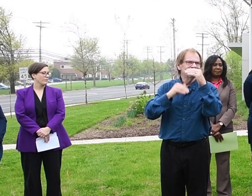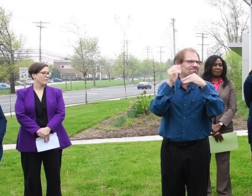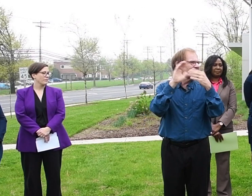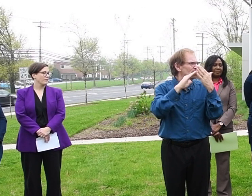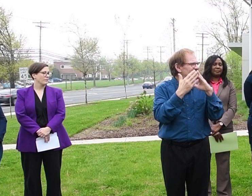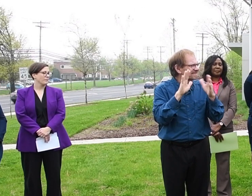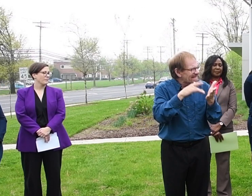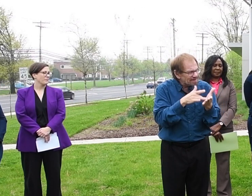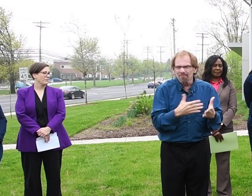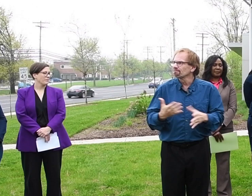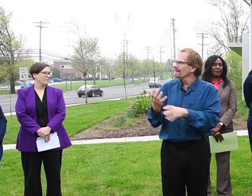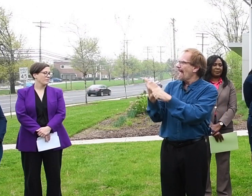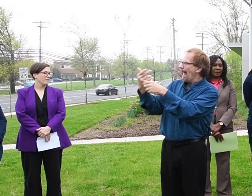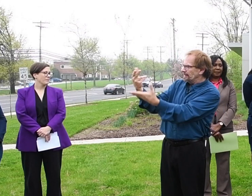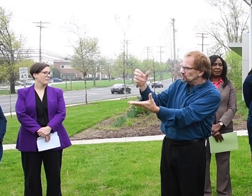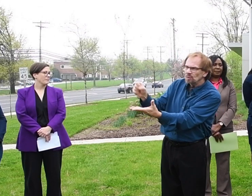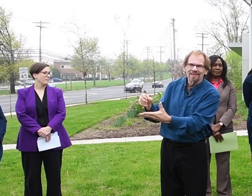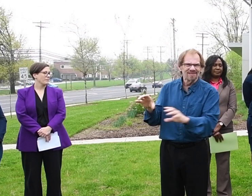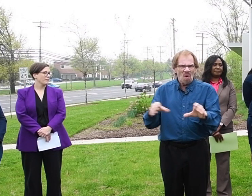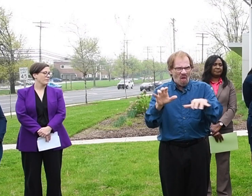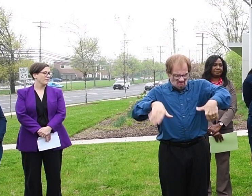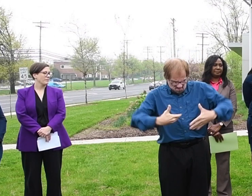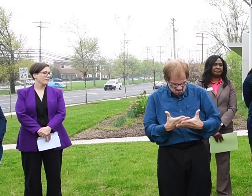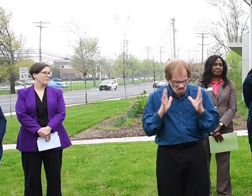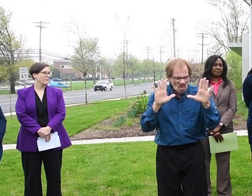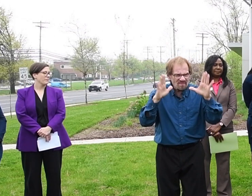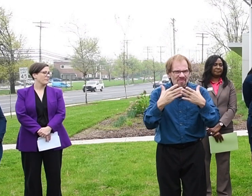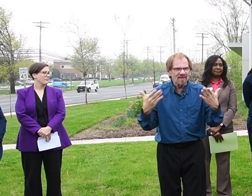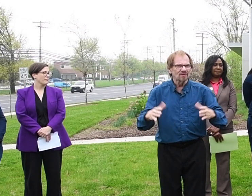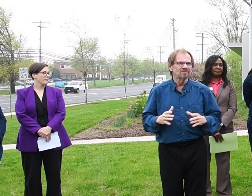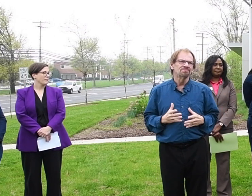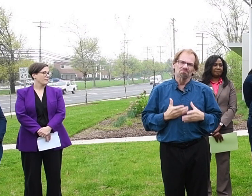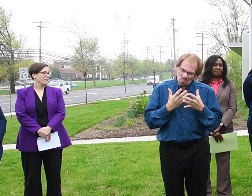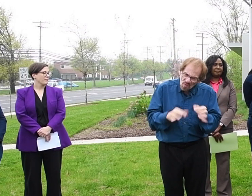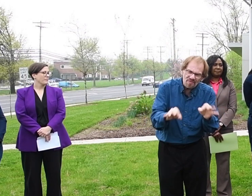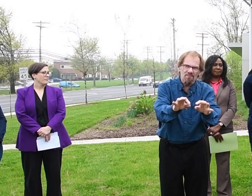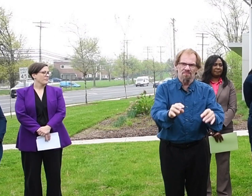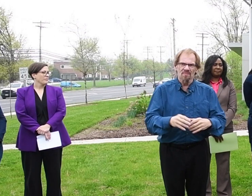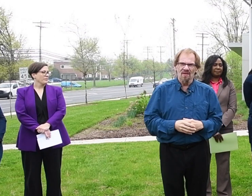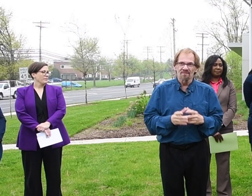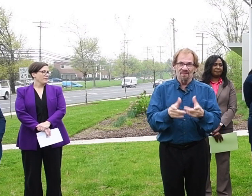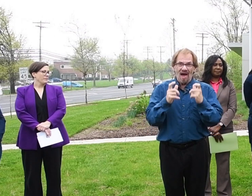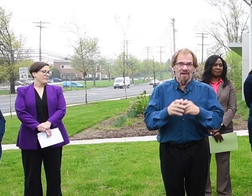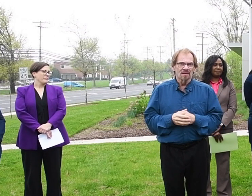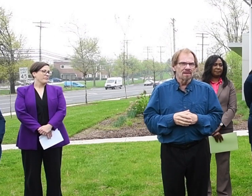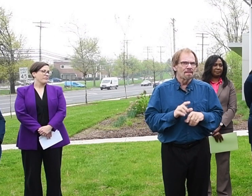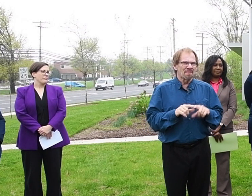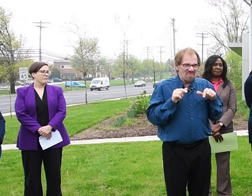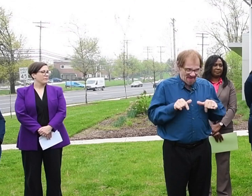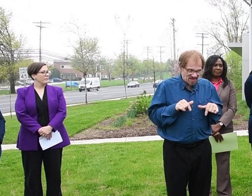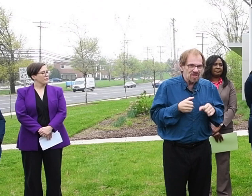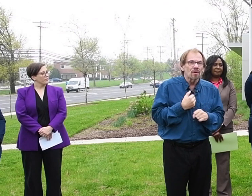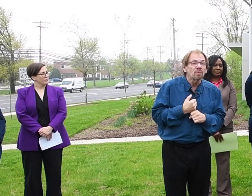get a high school sited and do all of those things that you all deserve so much right away. But here's what we can do starting